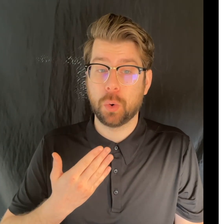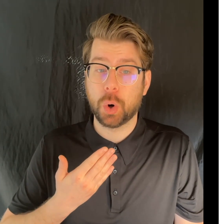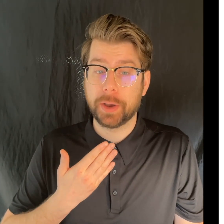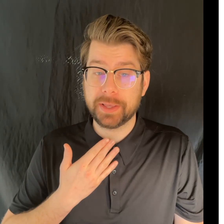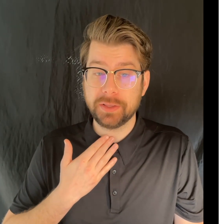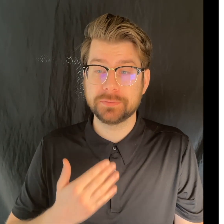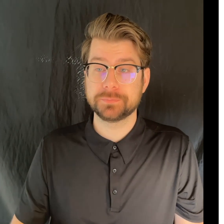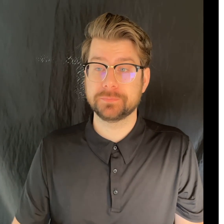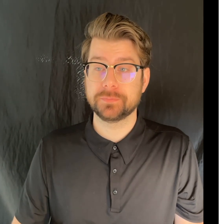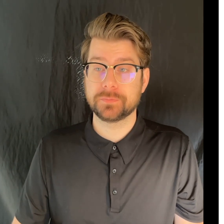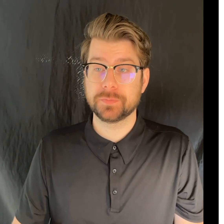ahoy,